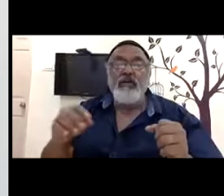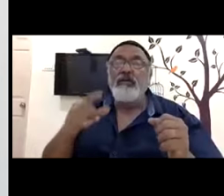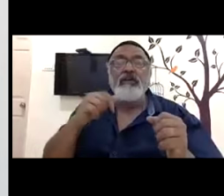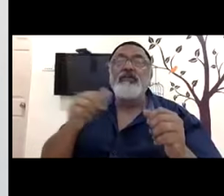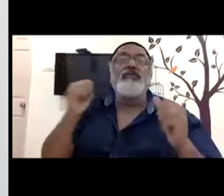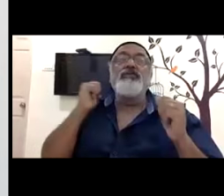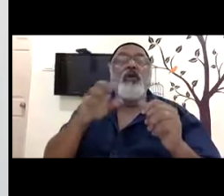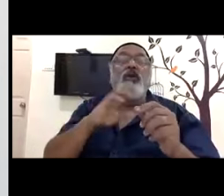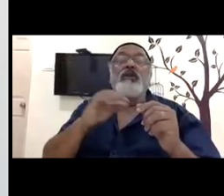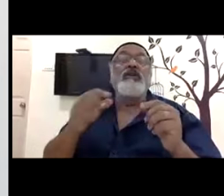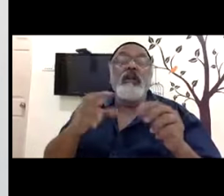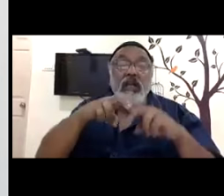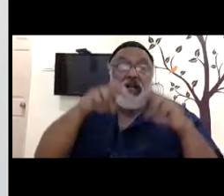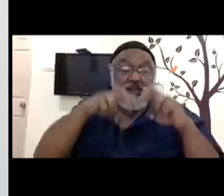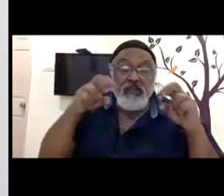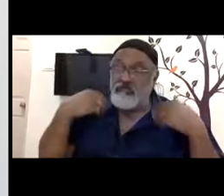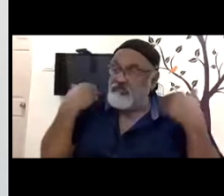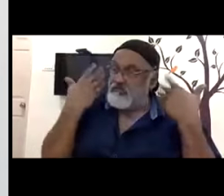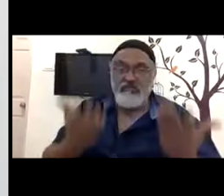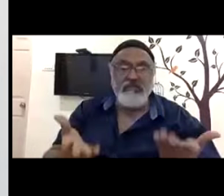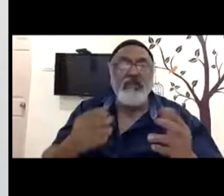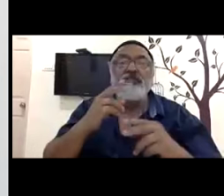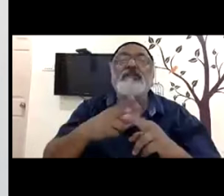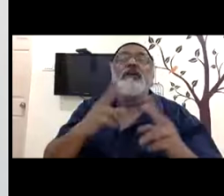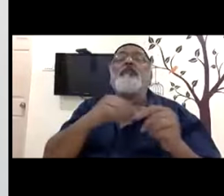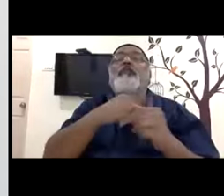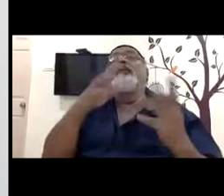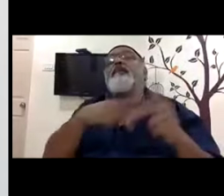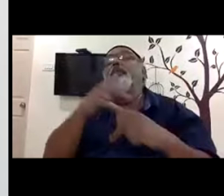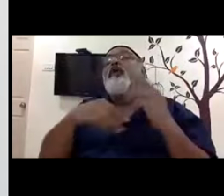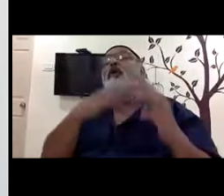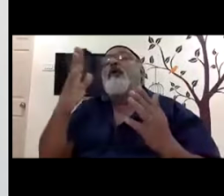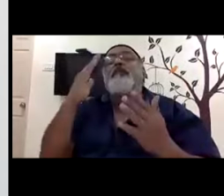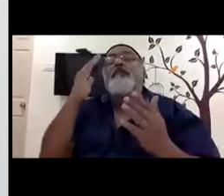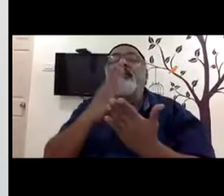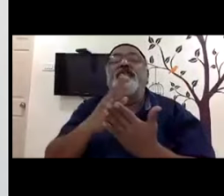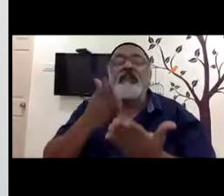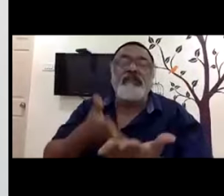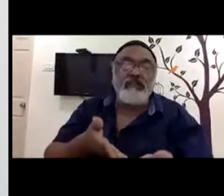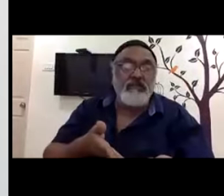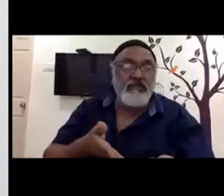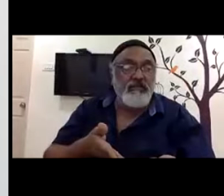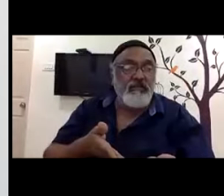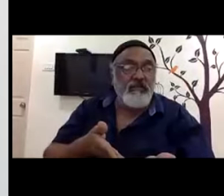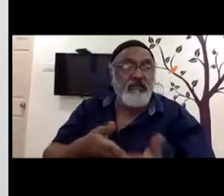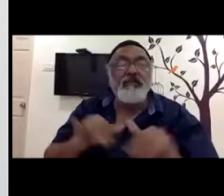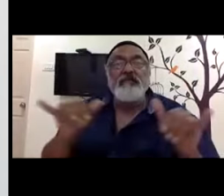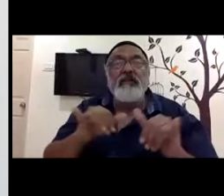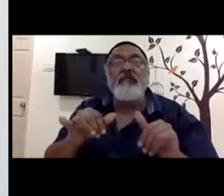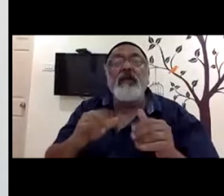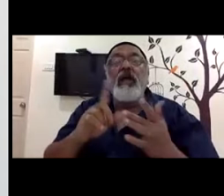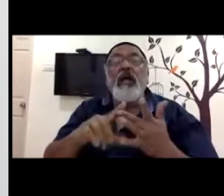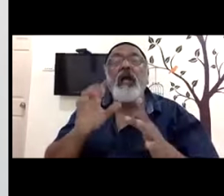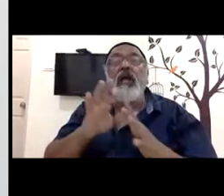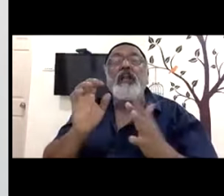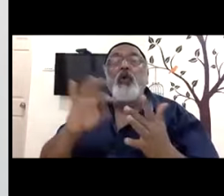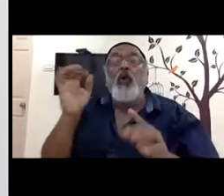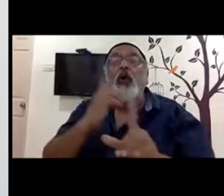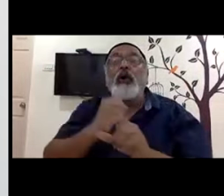completely backed by research till now. It's just a popular belief that we hold. Similarly, ideological values, they may differ from person to